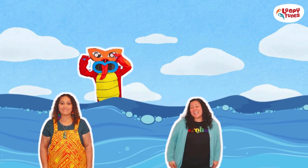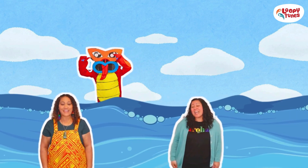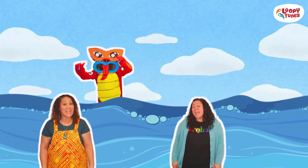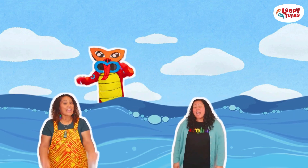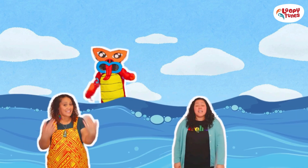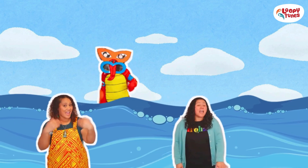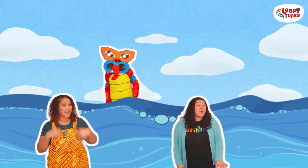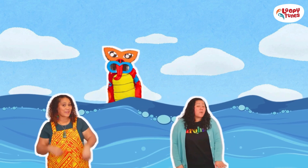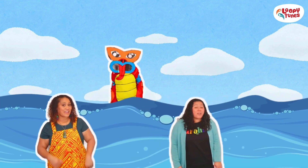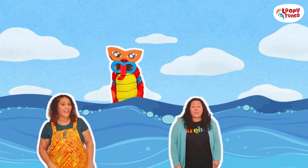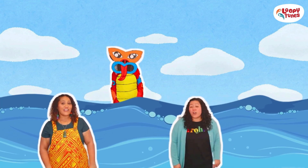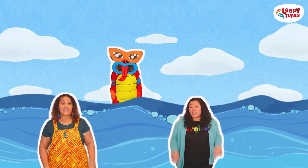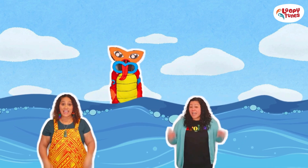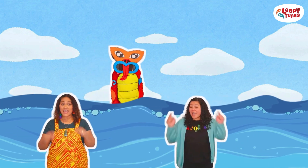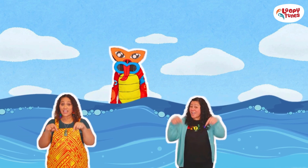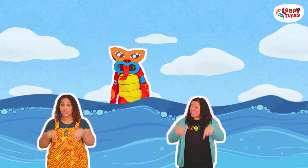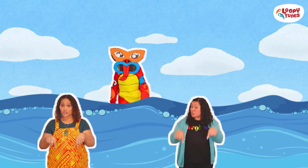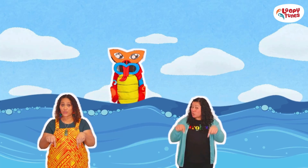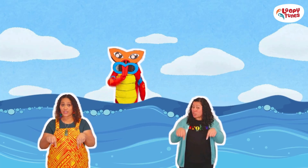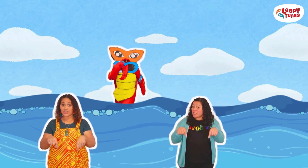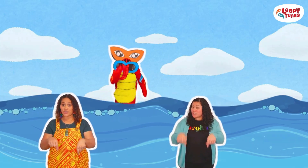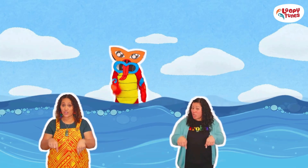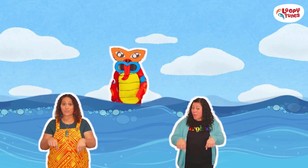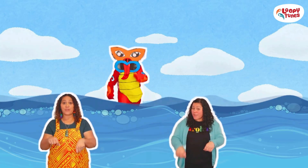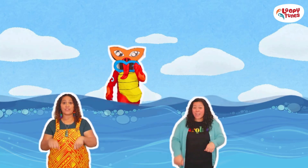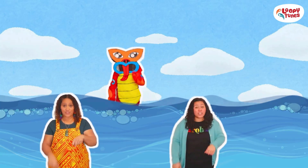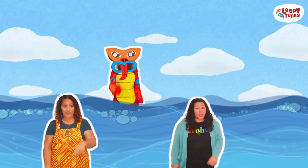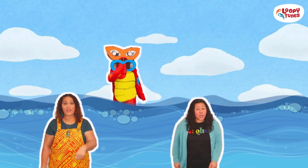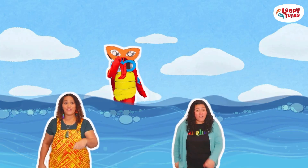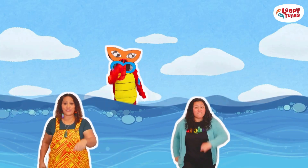too? Now we're on land, you can